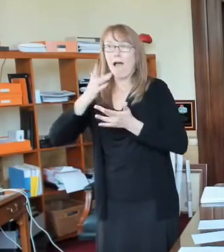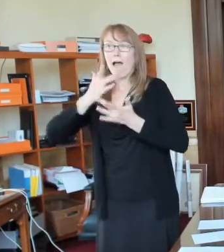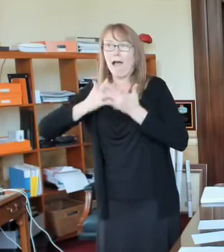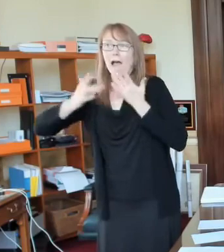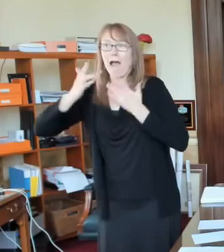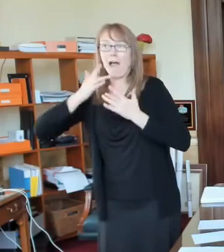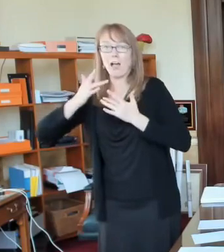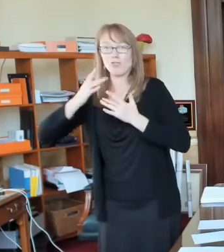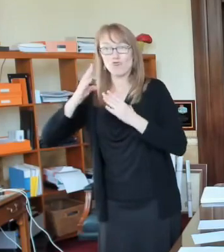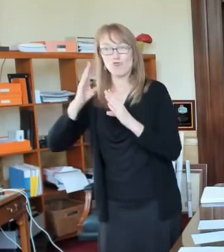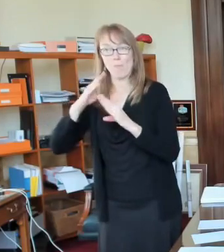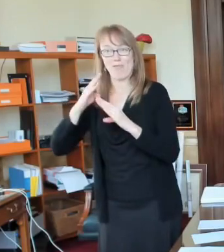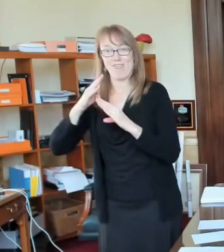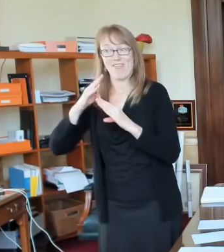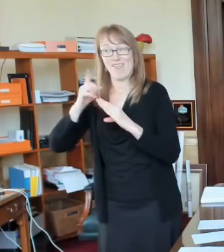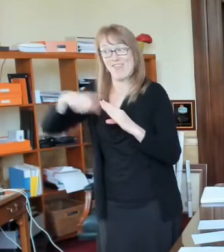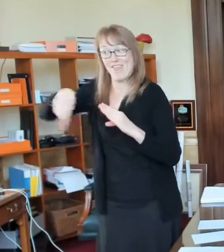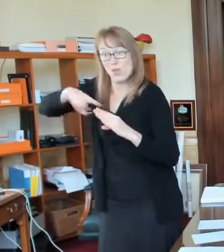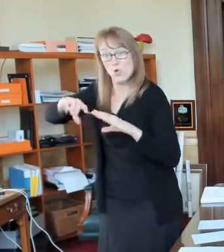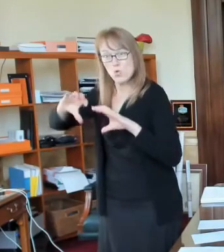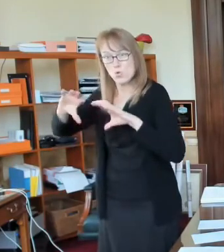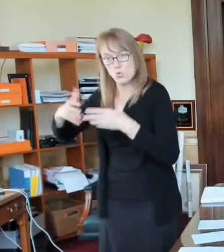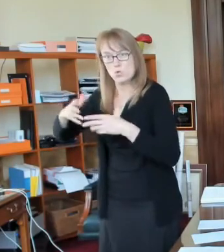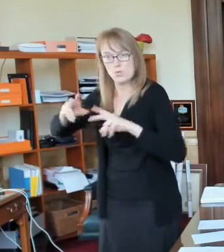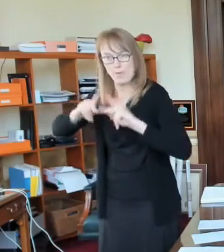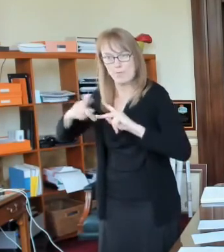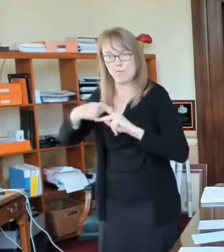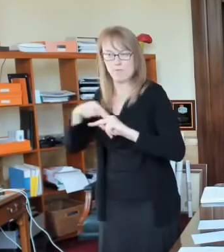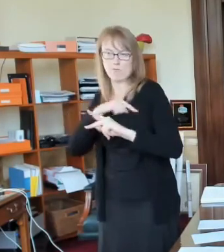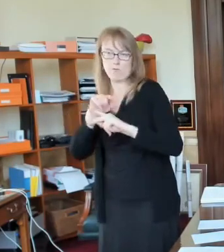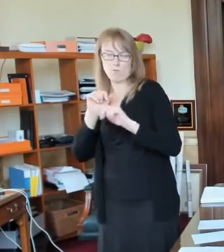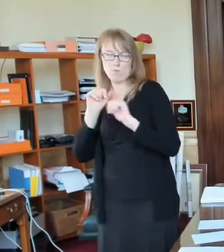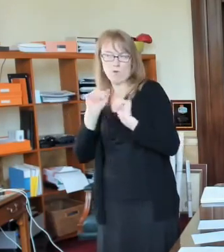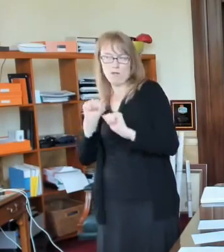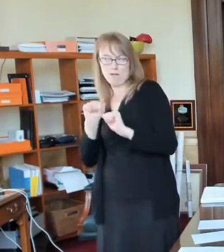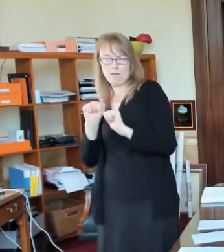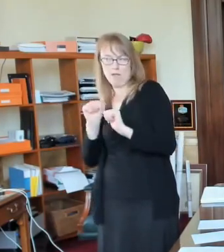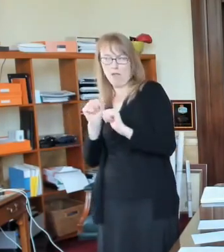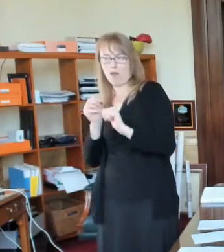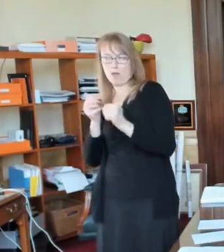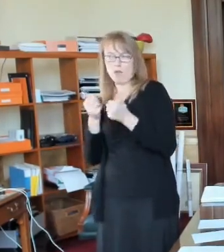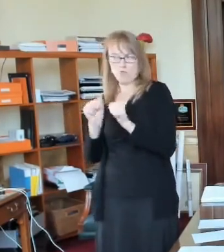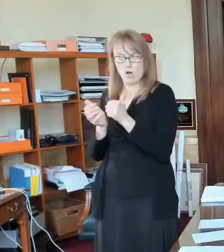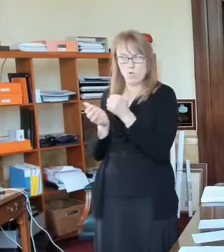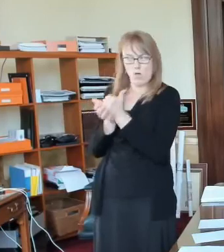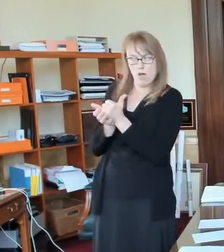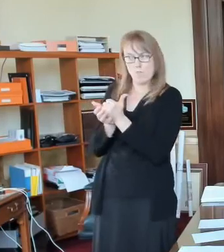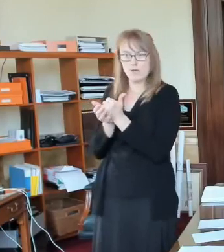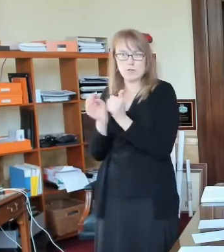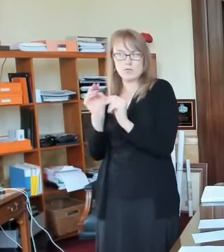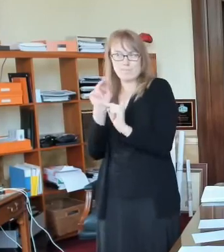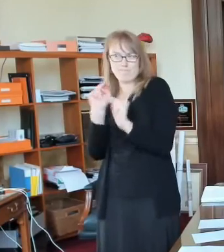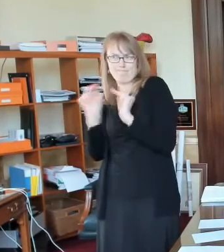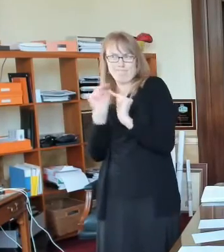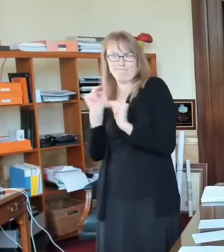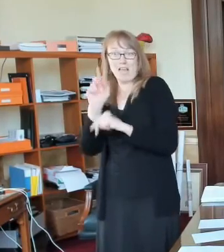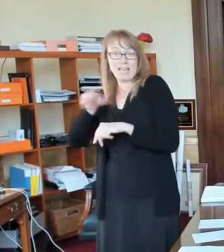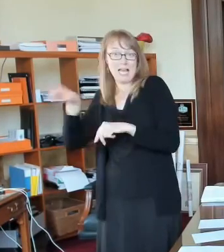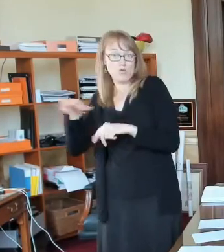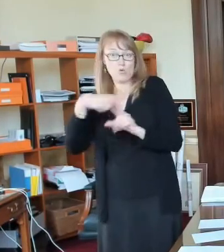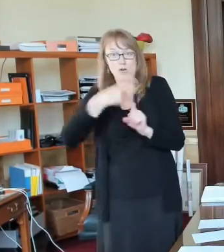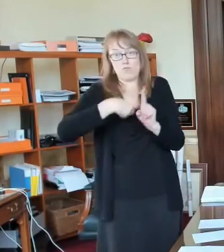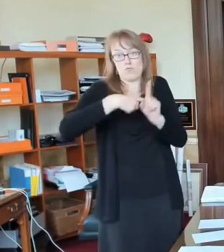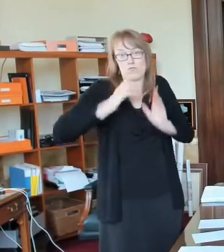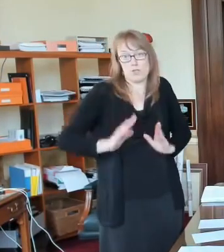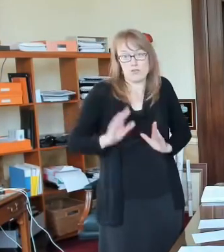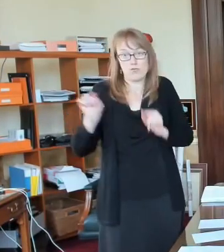hopefully during that period of time we can help folks work it out. So we have a follow-up question from Sarah, Mayor, on CARES